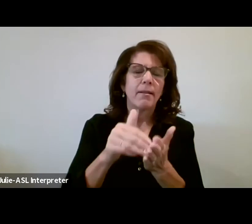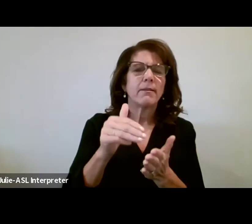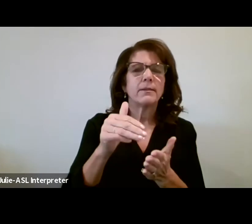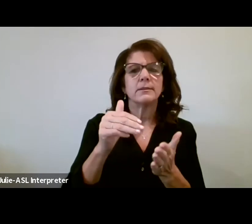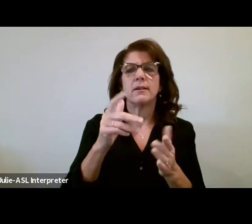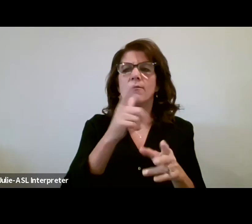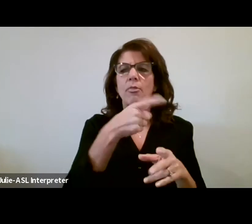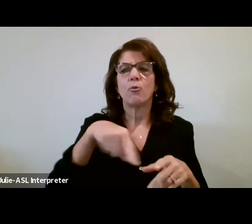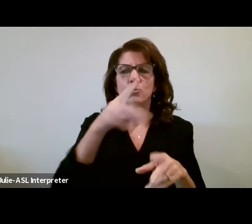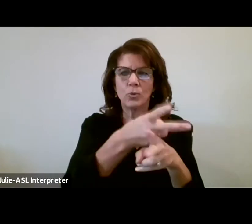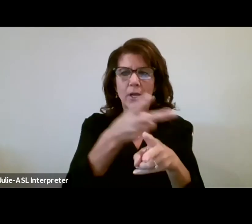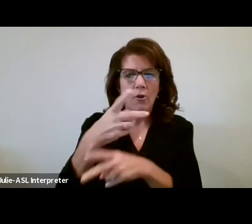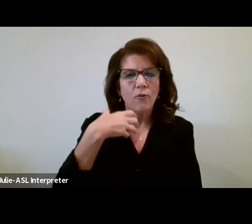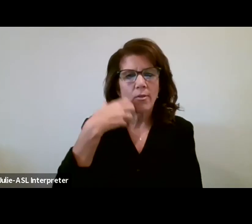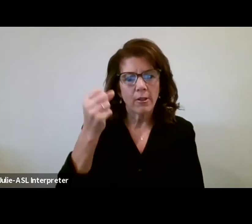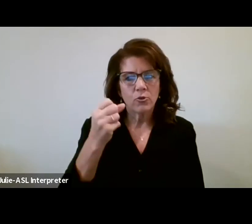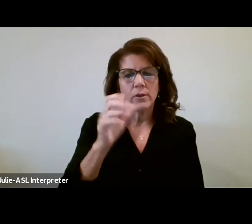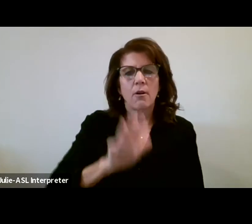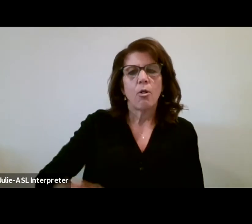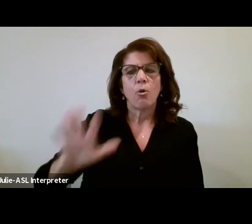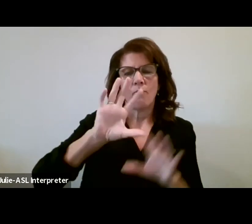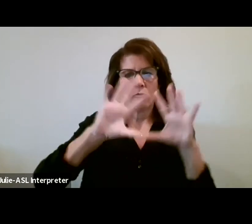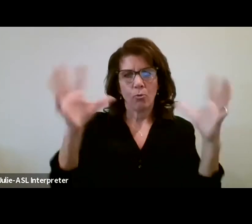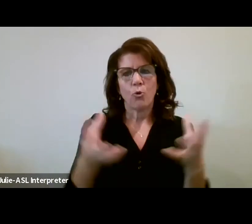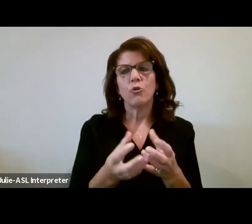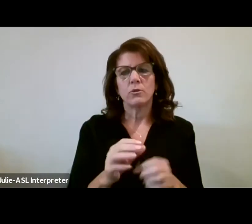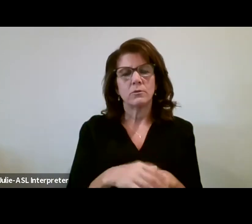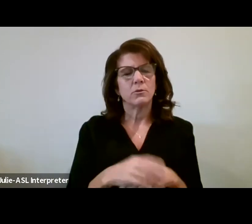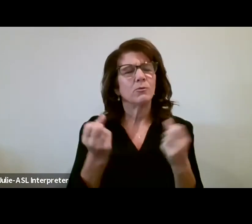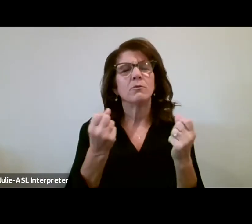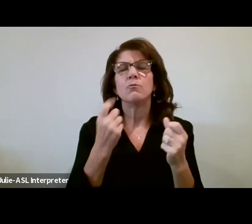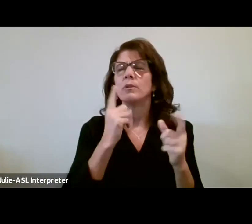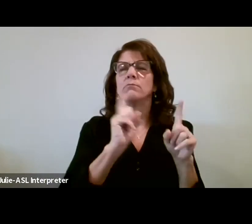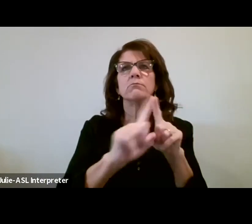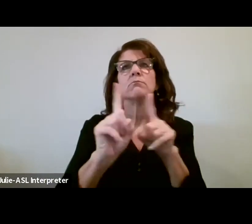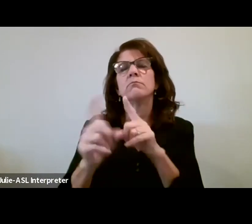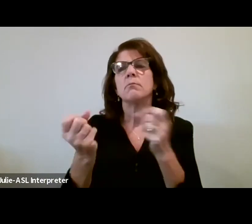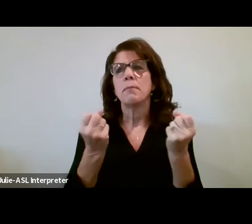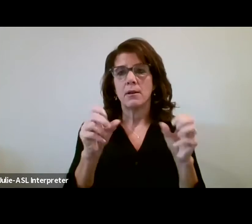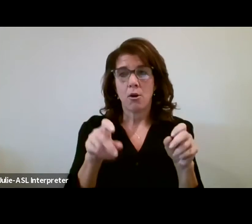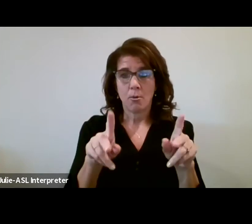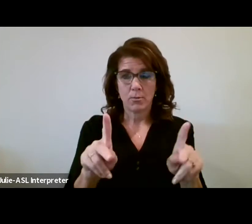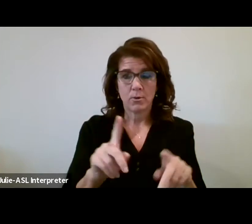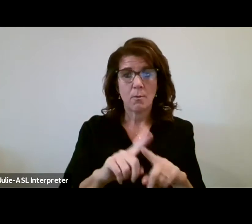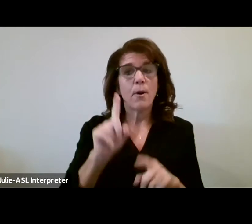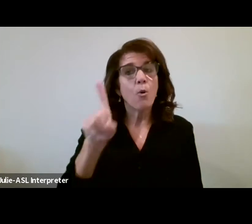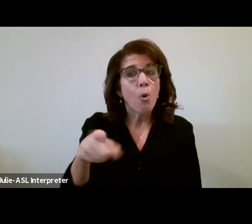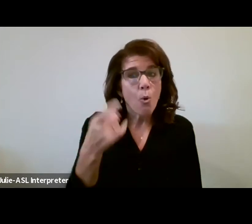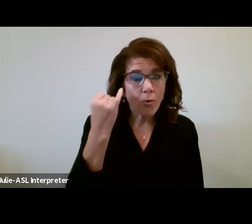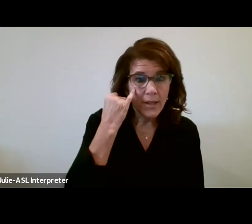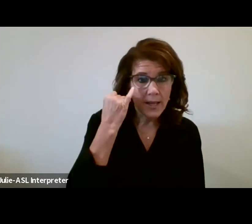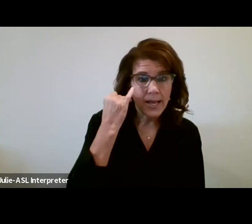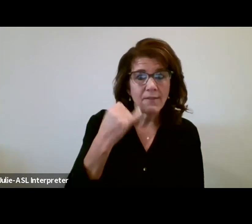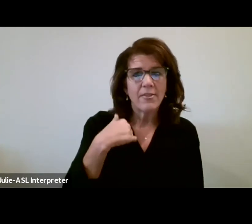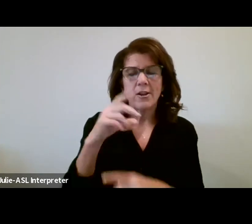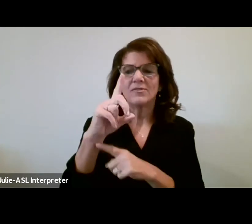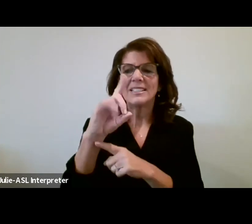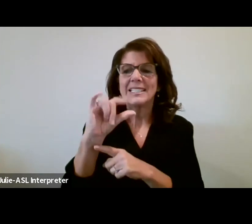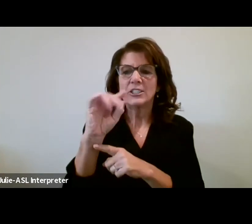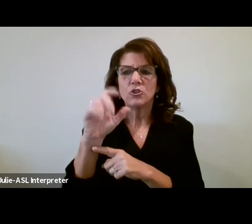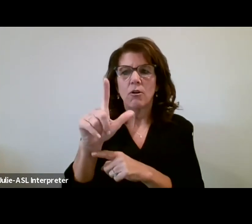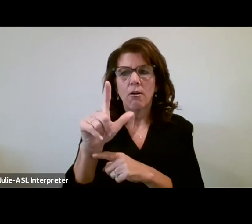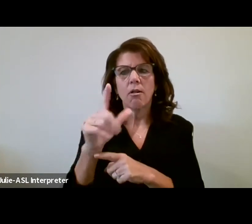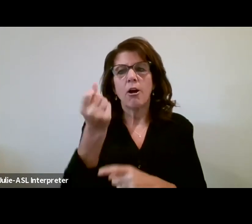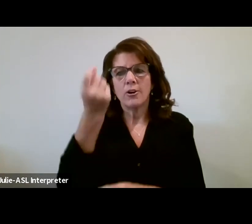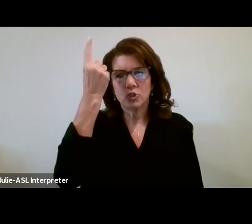world. So many opportunities, but only if there is digital literacy